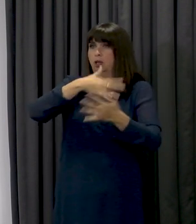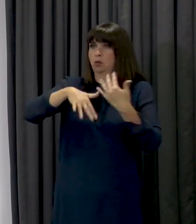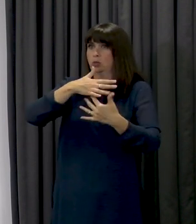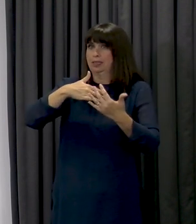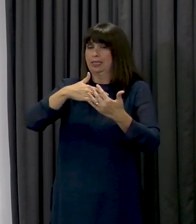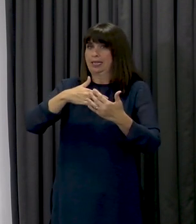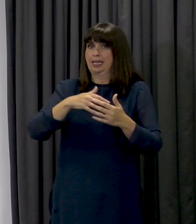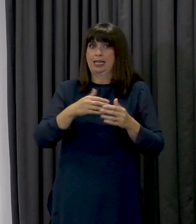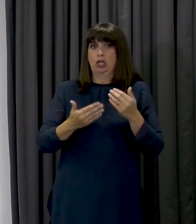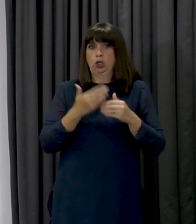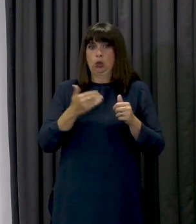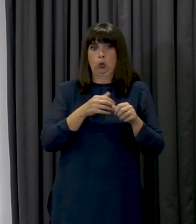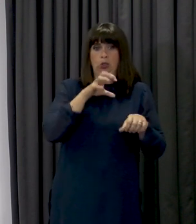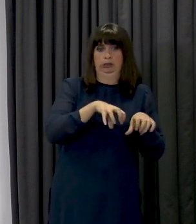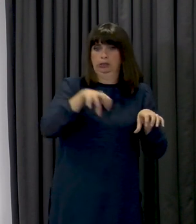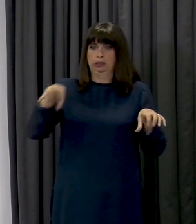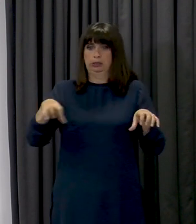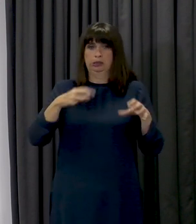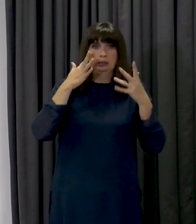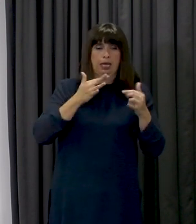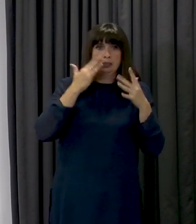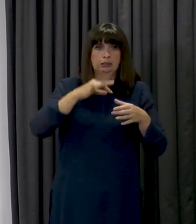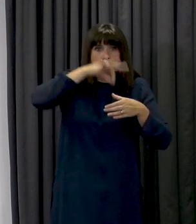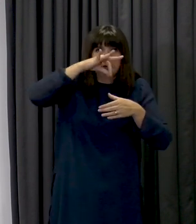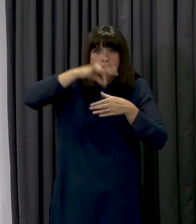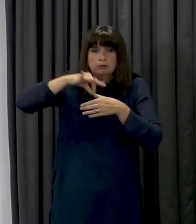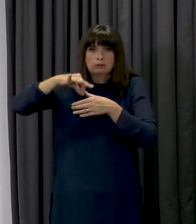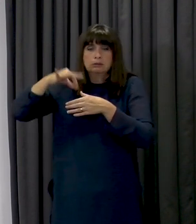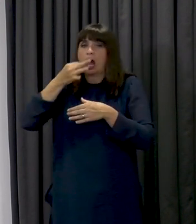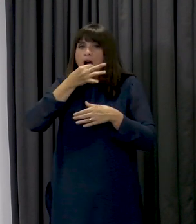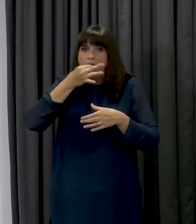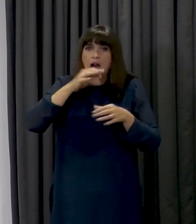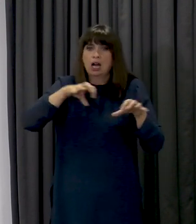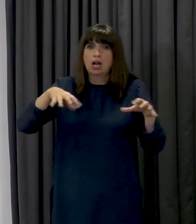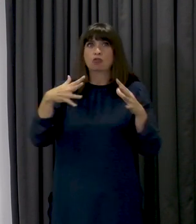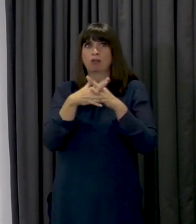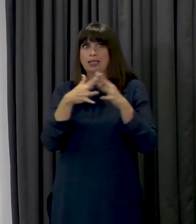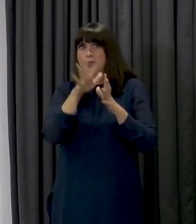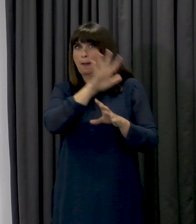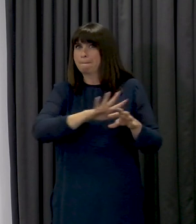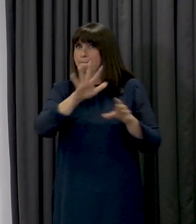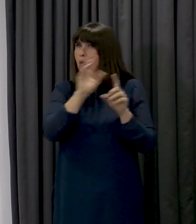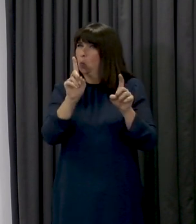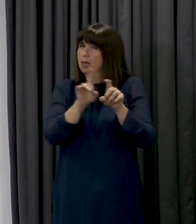won't be a local lockdown for Wrexham, and today's easements will also apply for Wrexham. Can you give your understanding of the depth of the issue